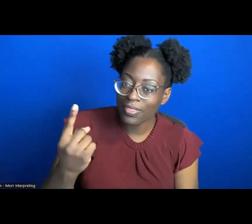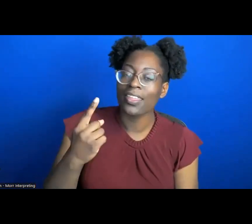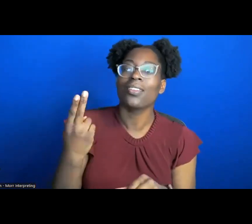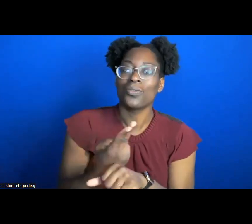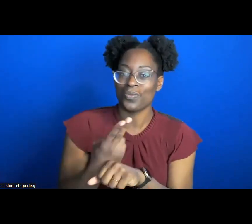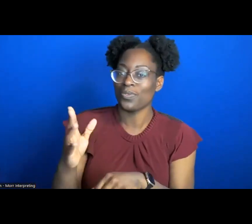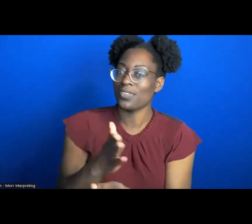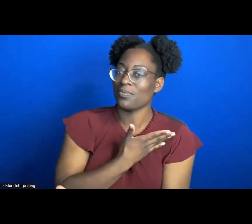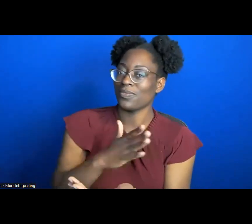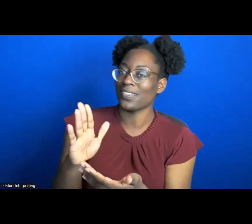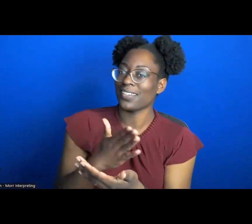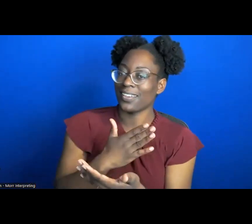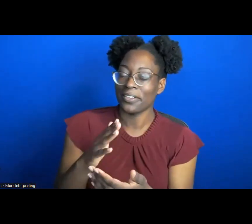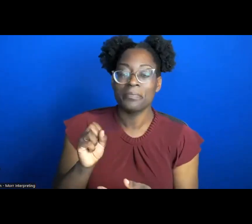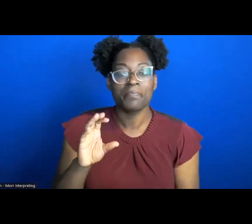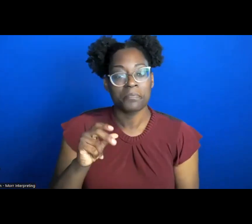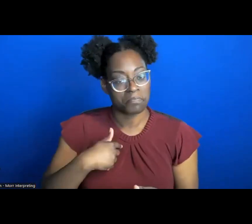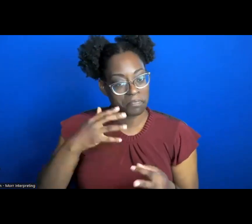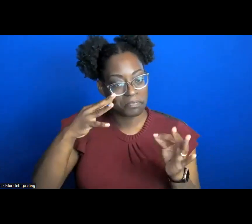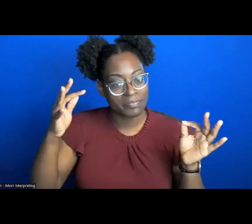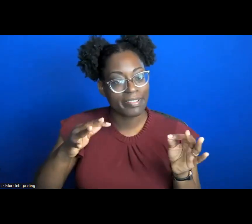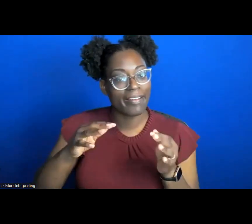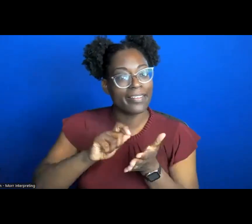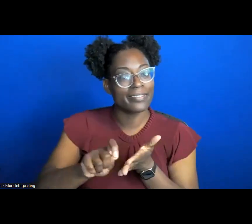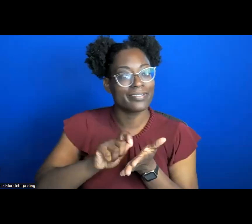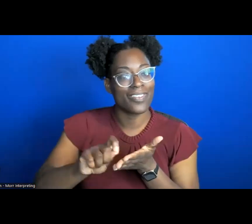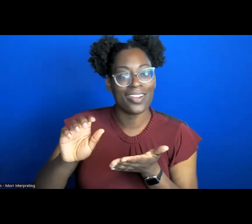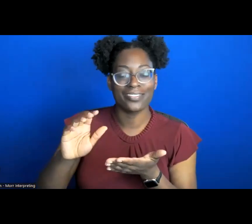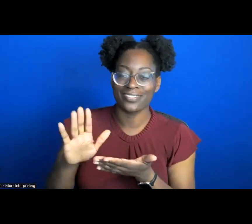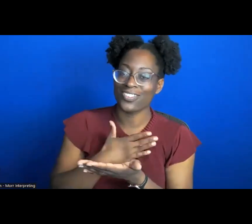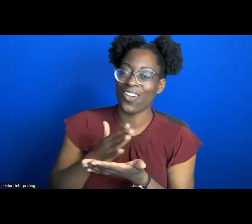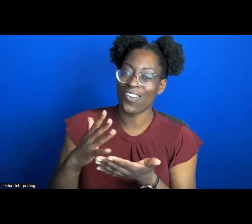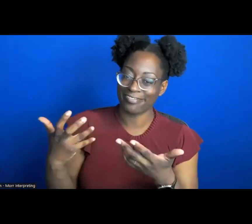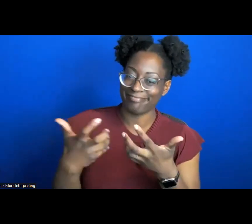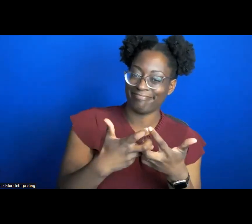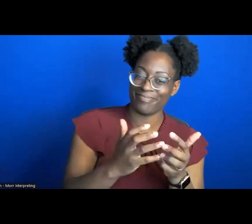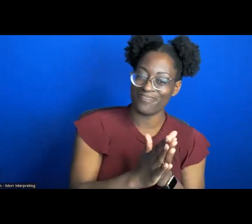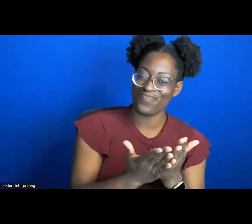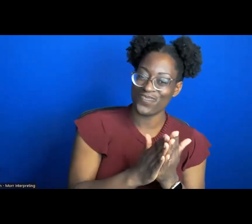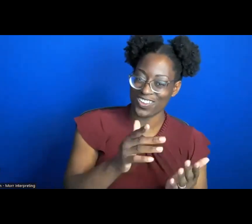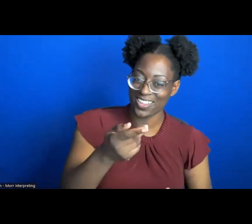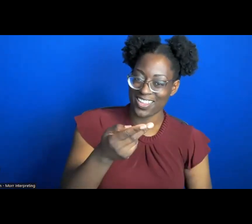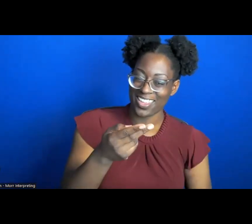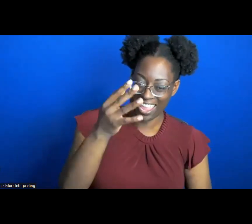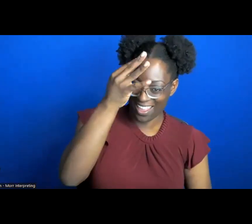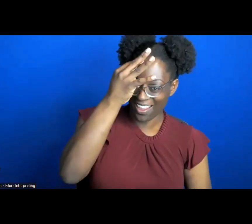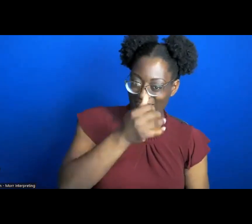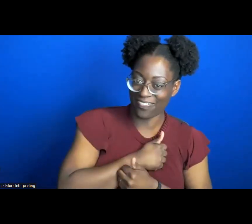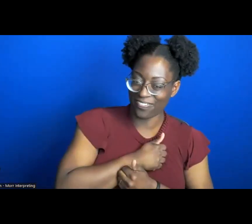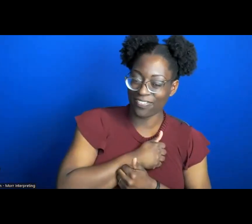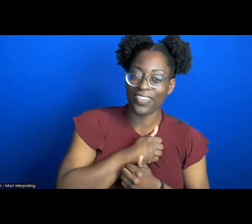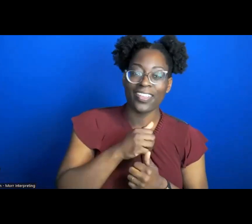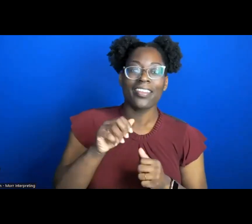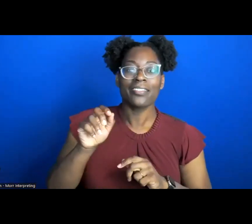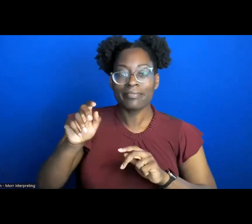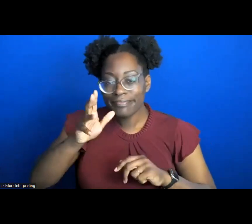it, because I really do believe that even as adults, when we work with children, it's an opportunity for us to reparent ourselves. And so every